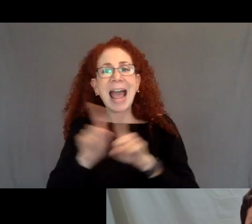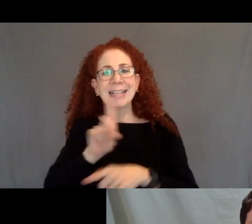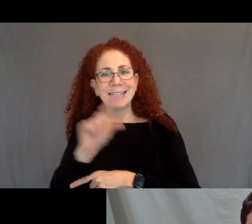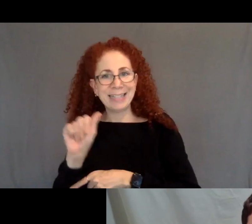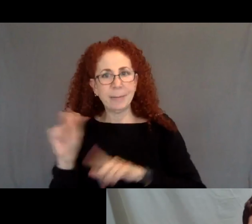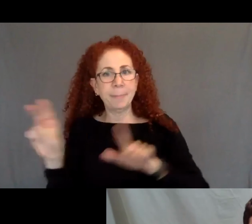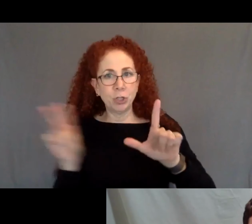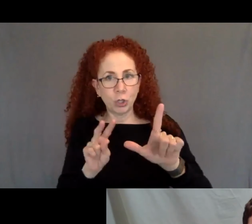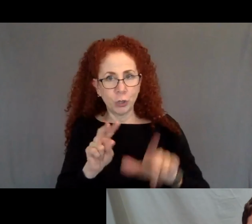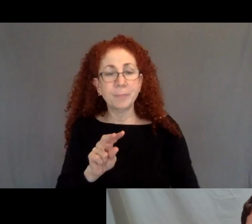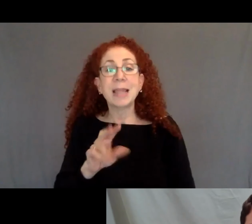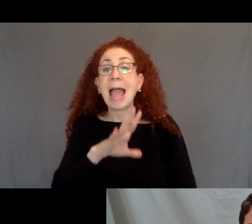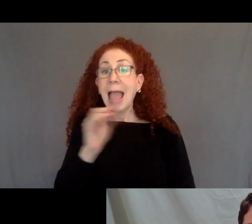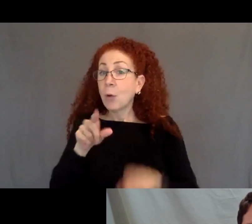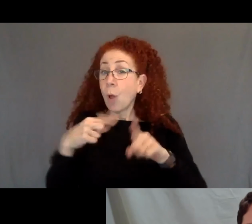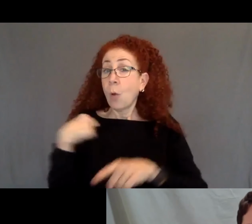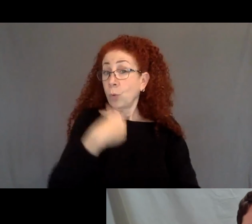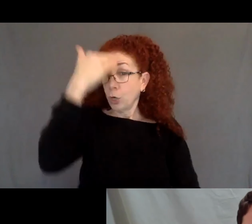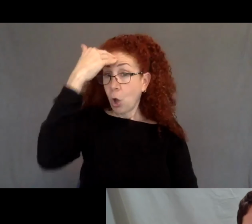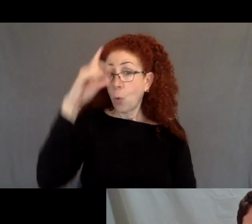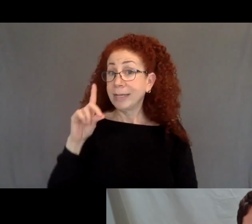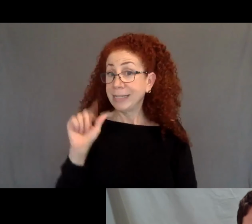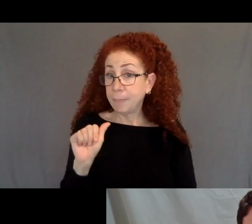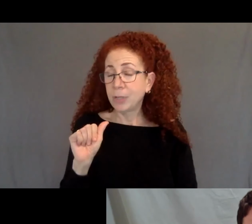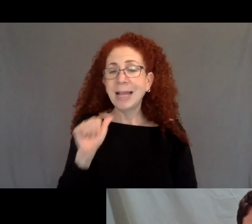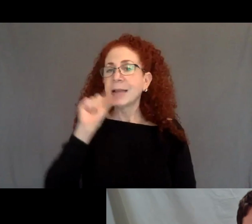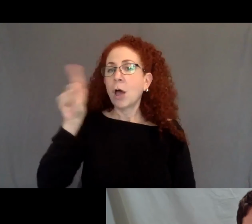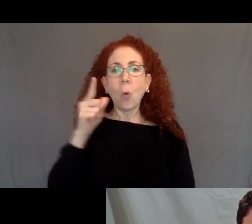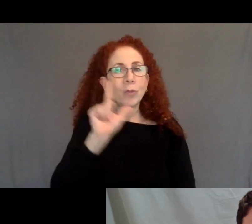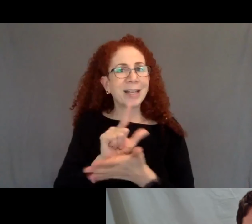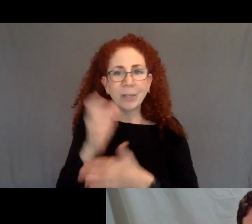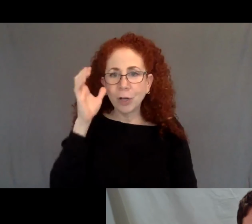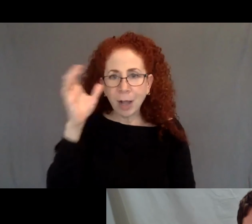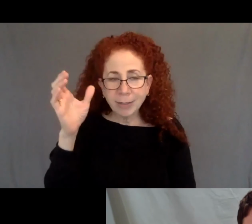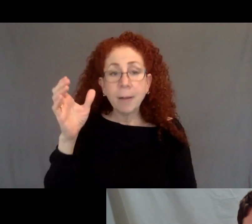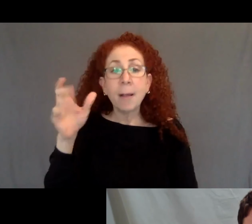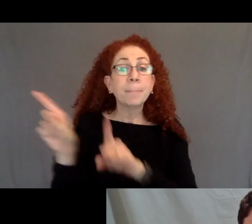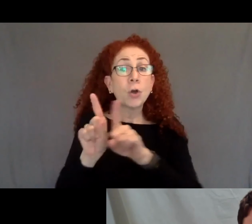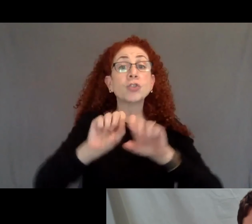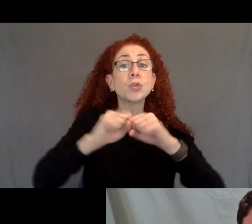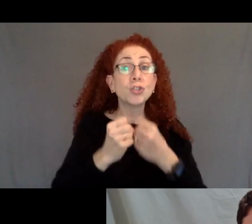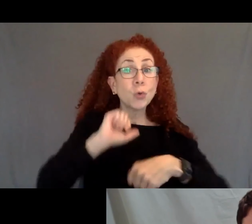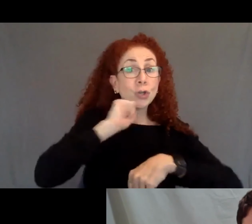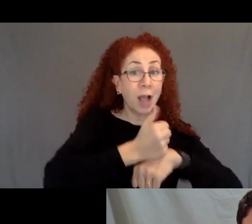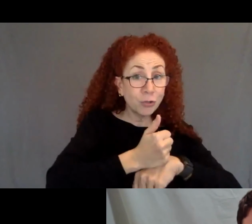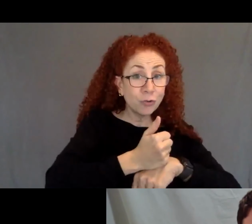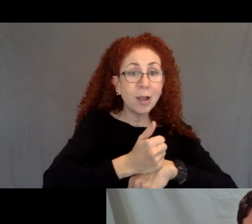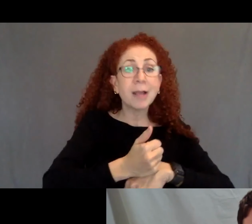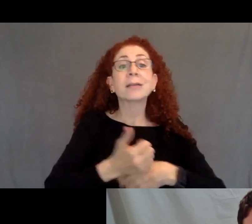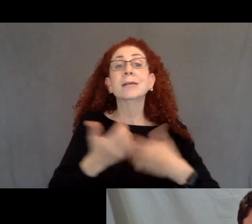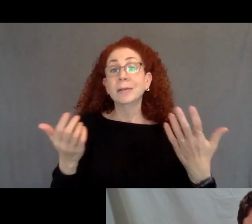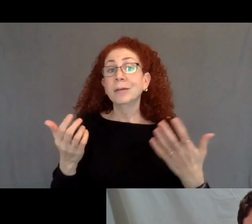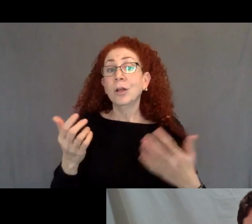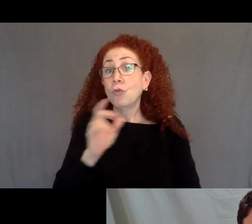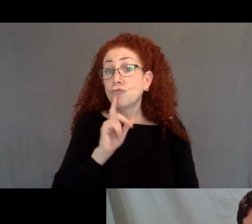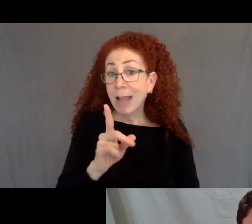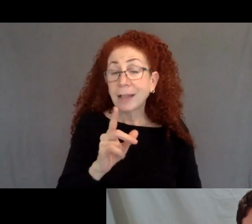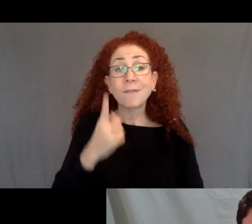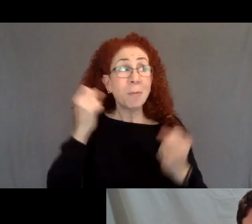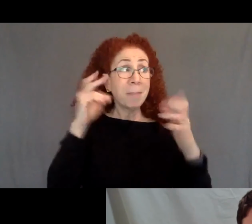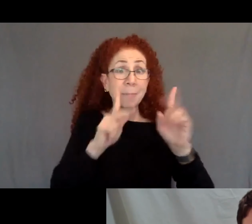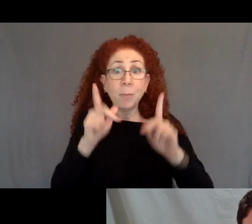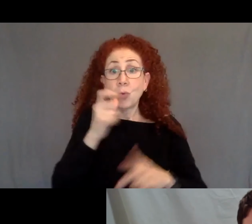terms. And while we know that disability is not only a legal concept, but also a social construct, lived reality, and for many individuals,